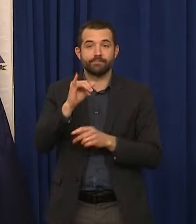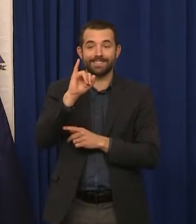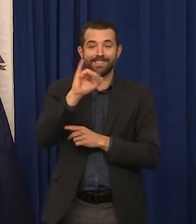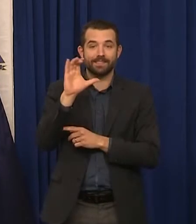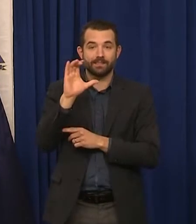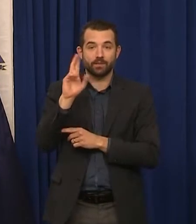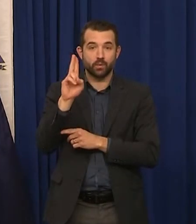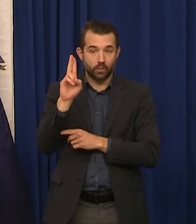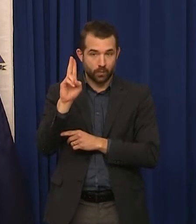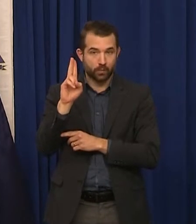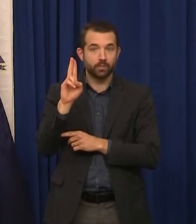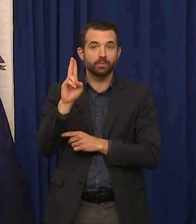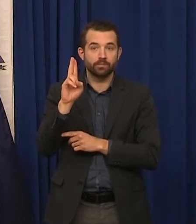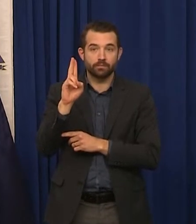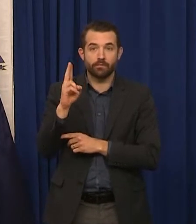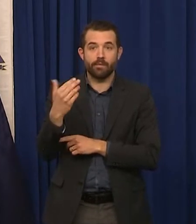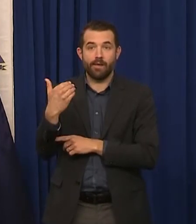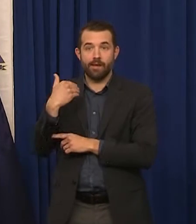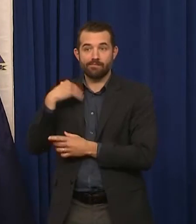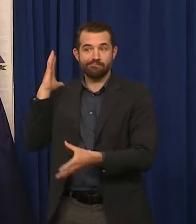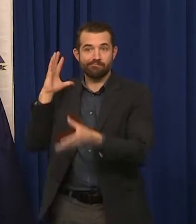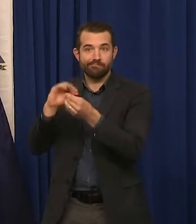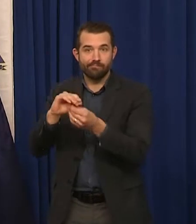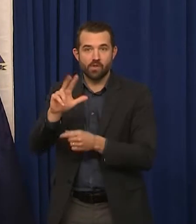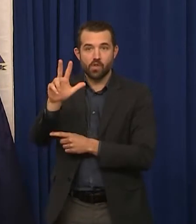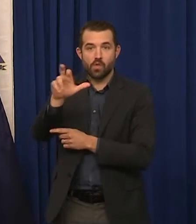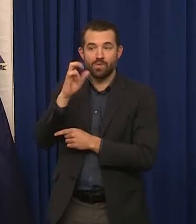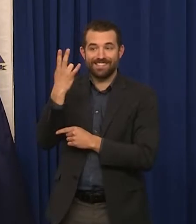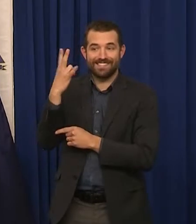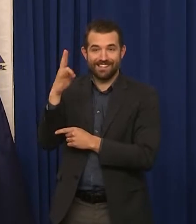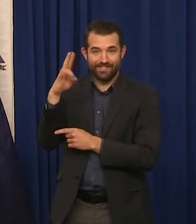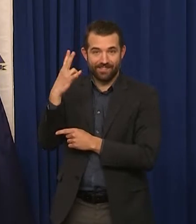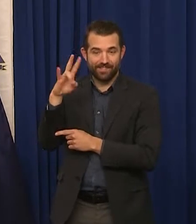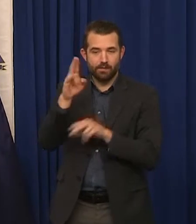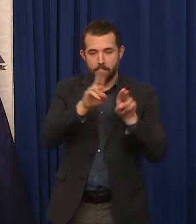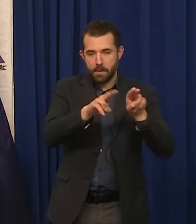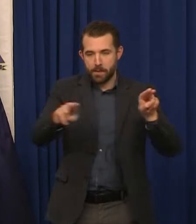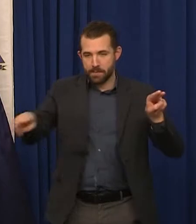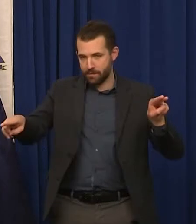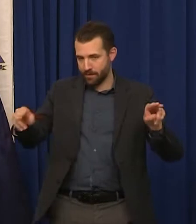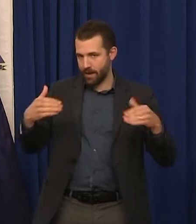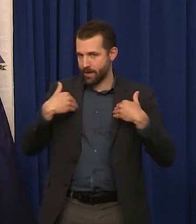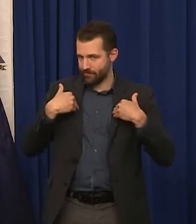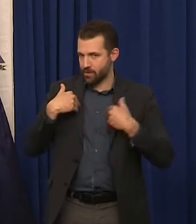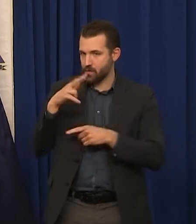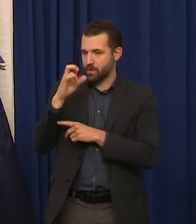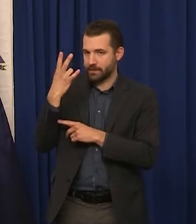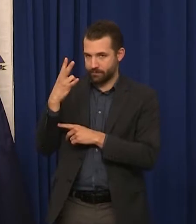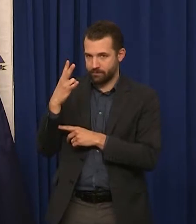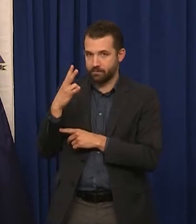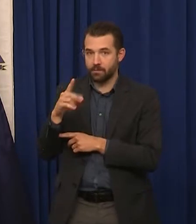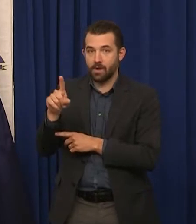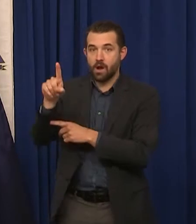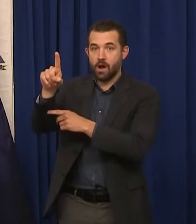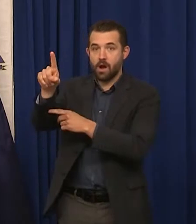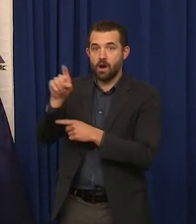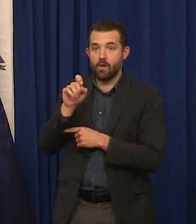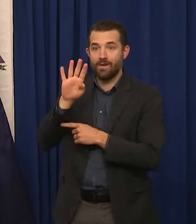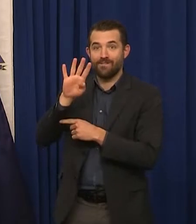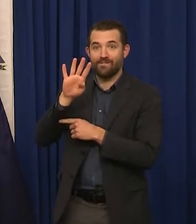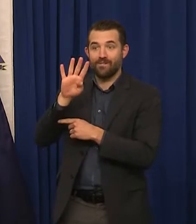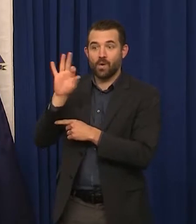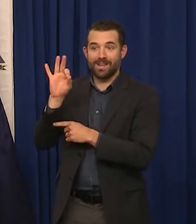are 317 total ICU beds in Maine, 149 of which are